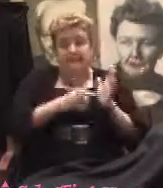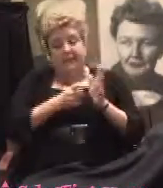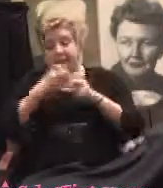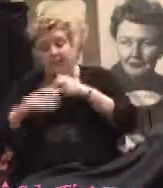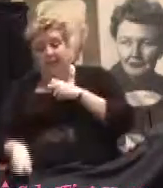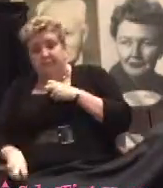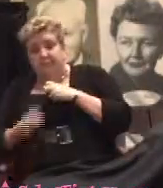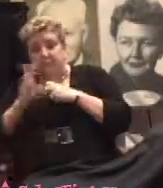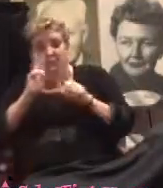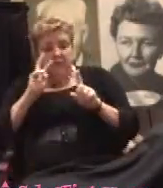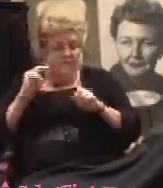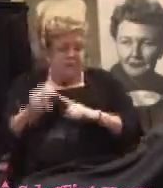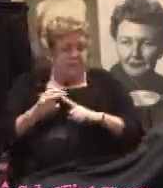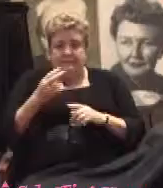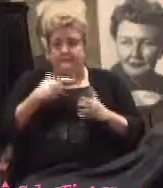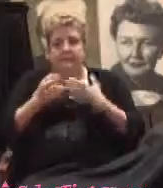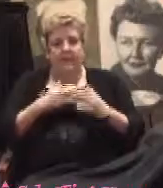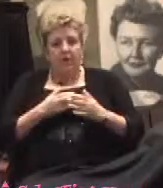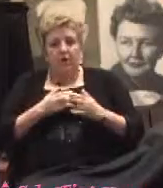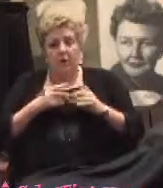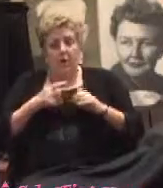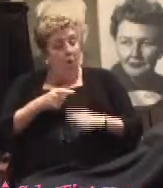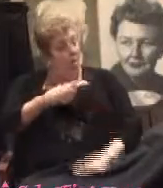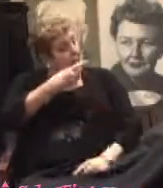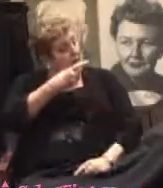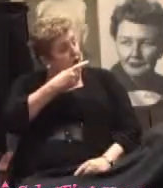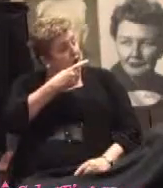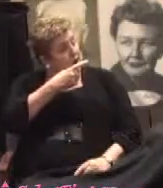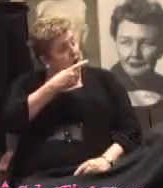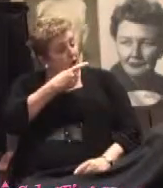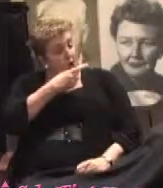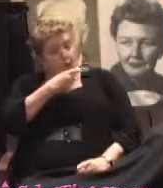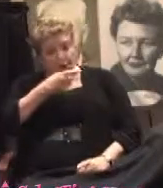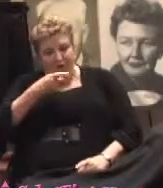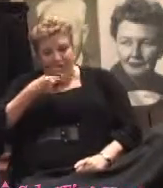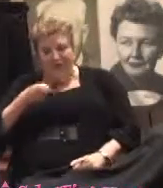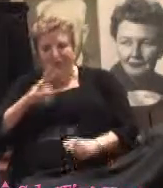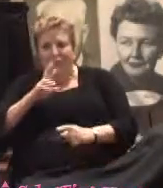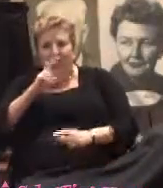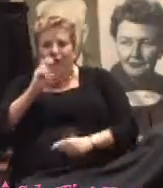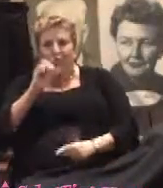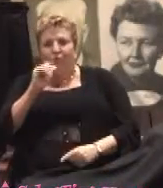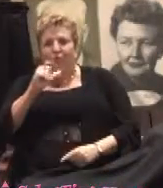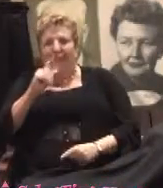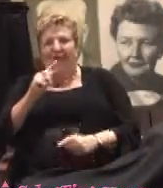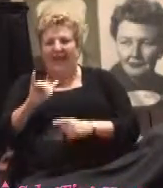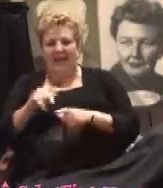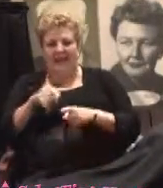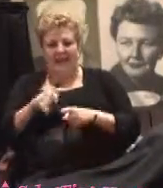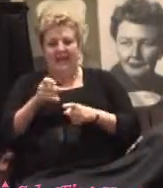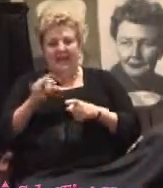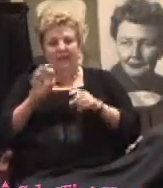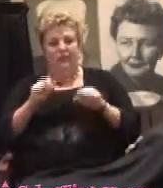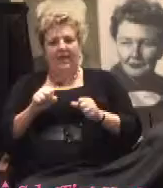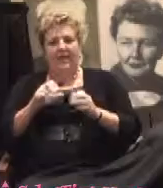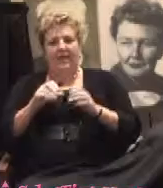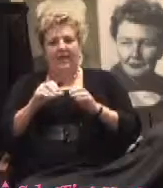matter. Over here in reality, if you can leave that, if you can learn to get away from that, if you can do the